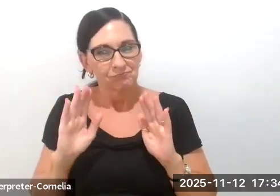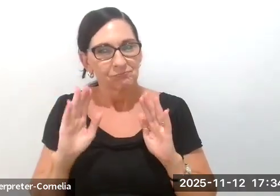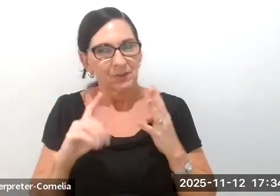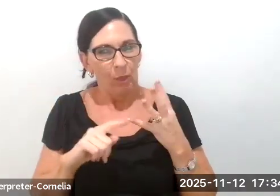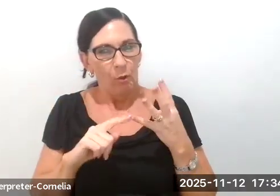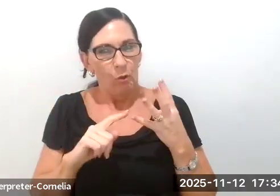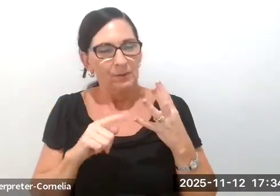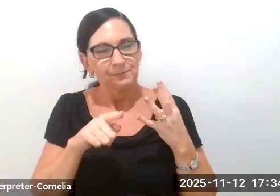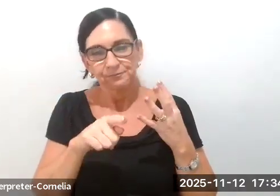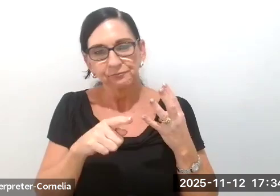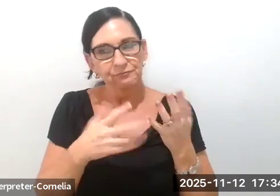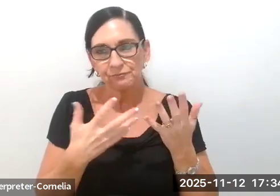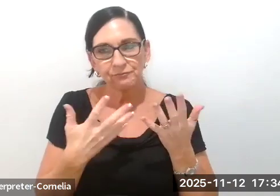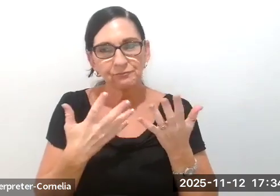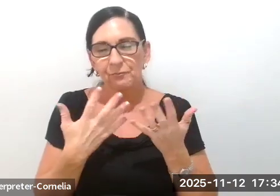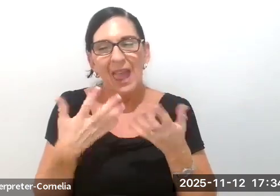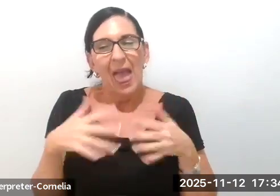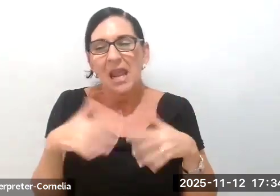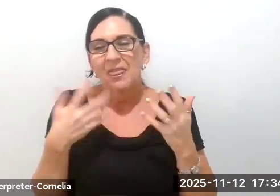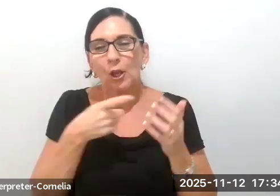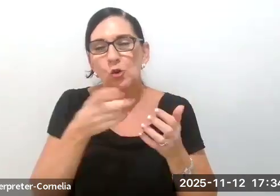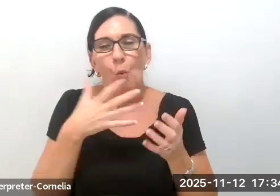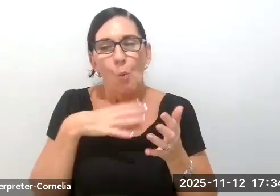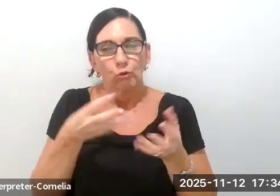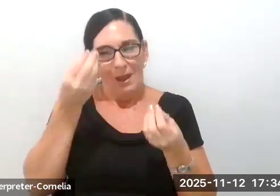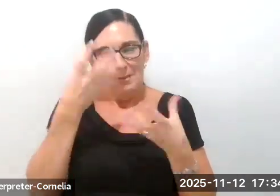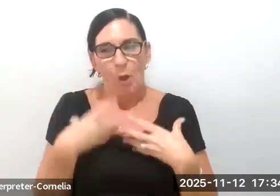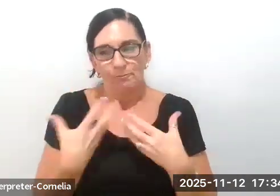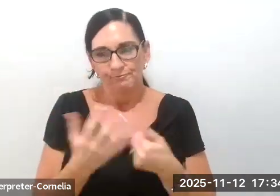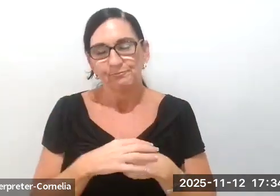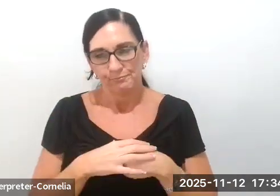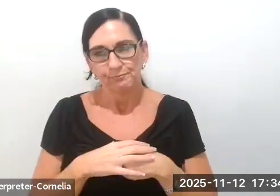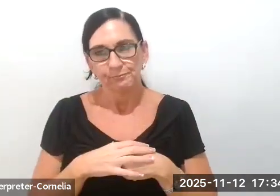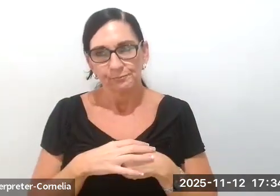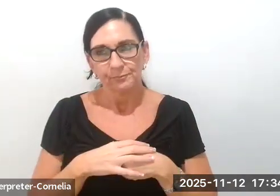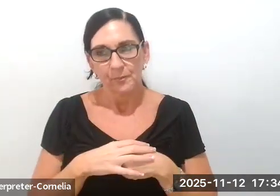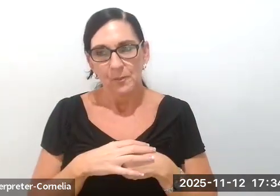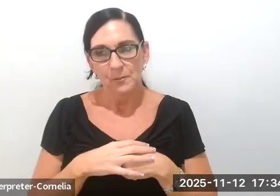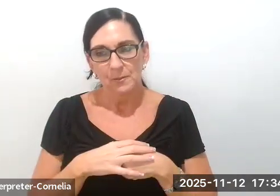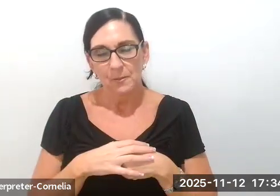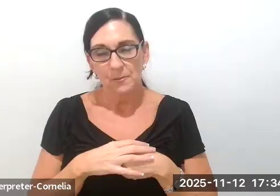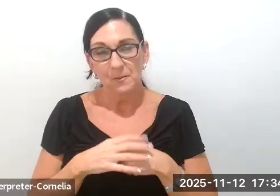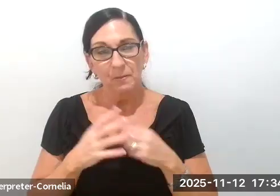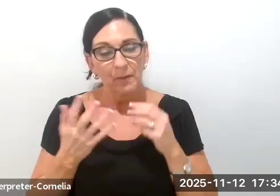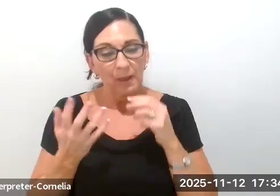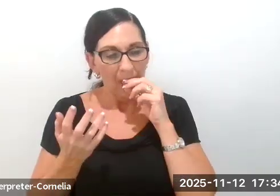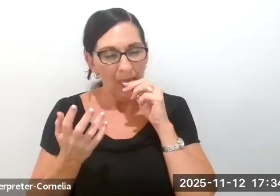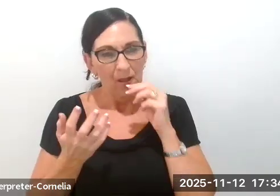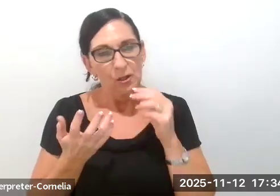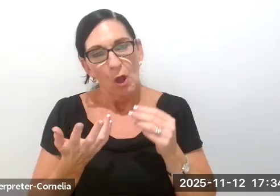Really, it's just anything you think you want us to know. So in terms